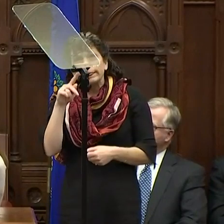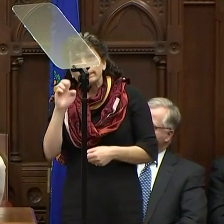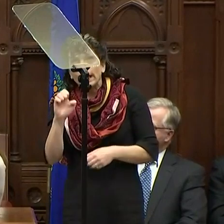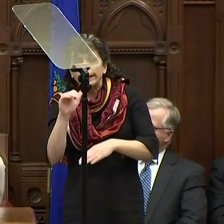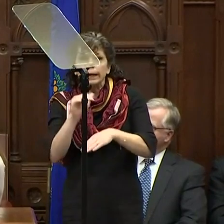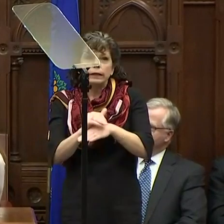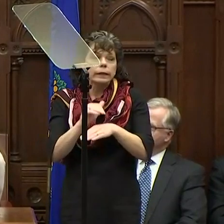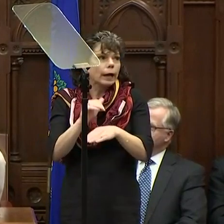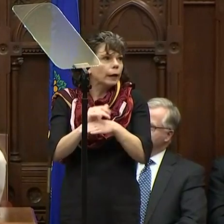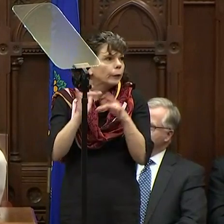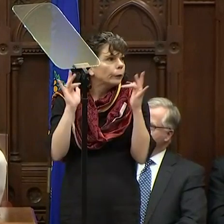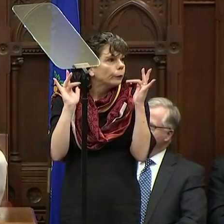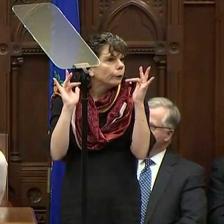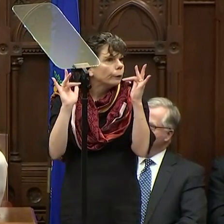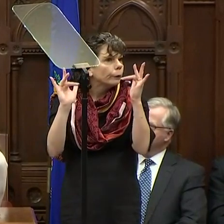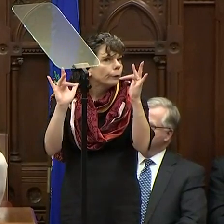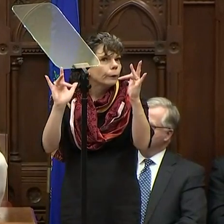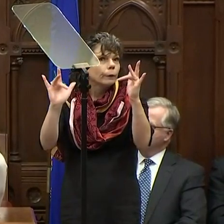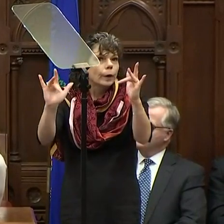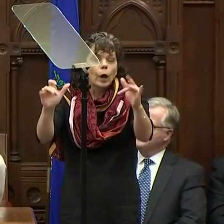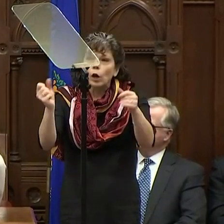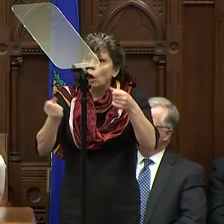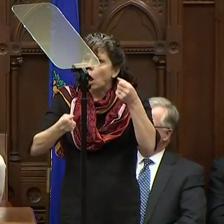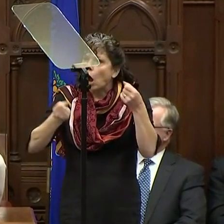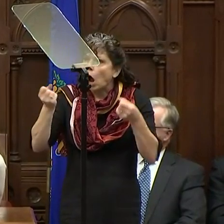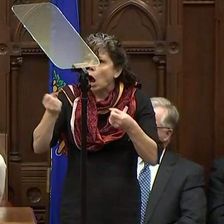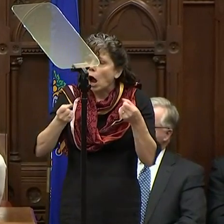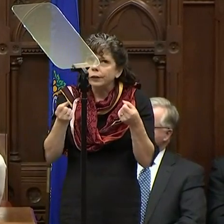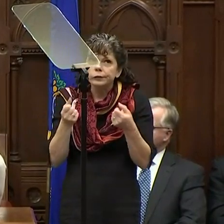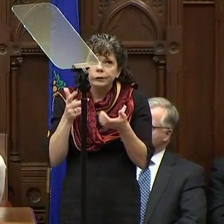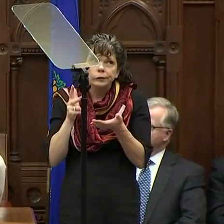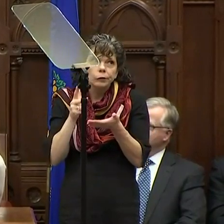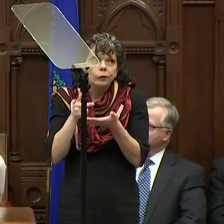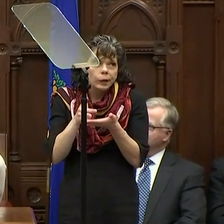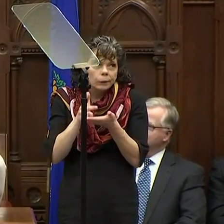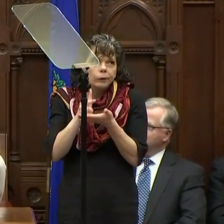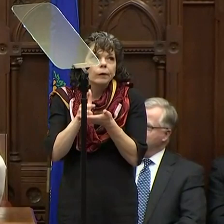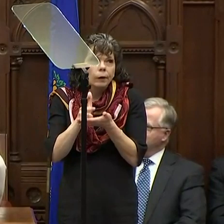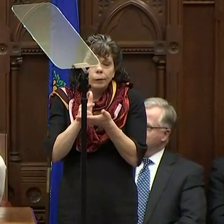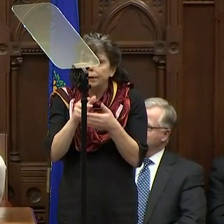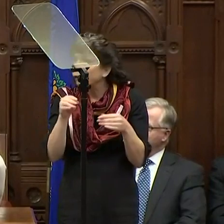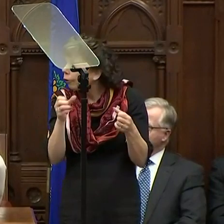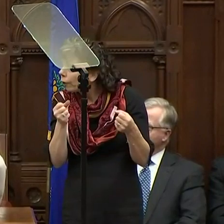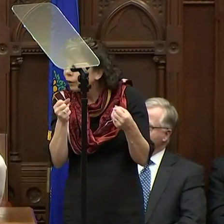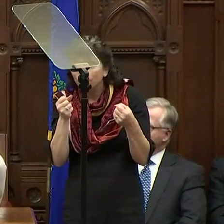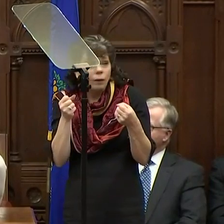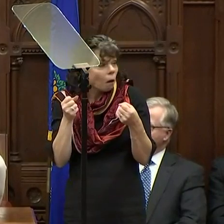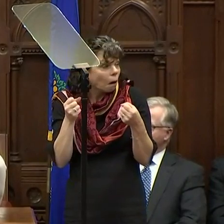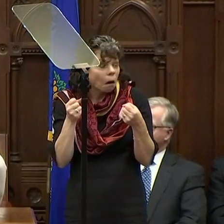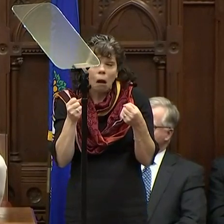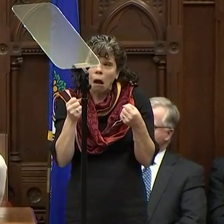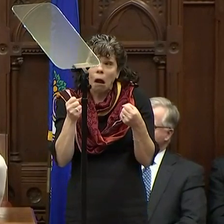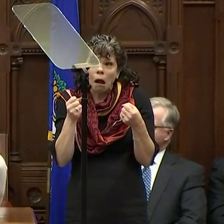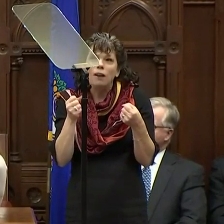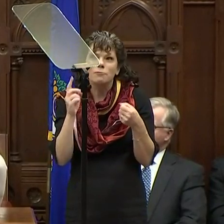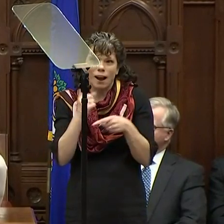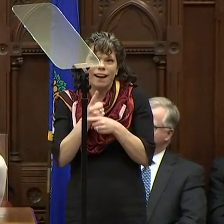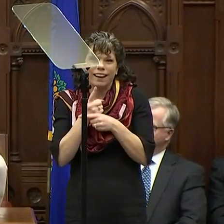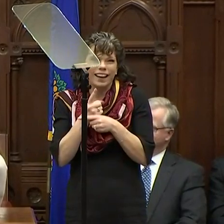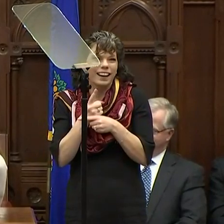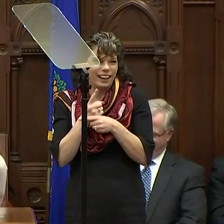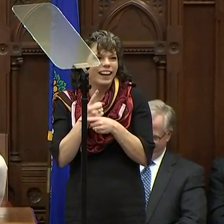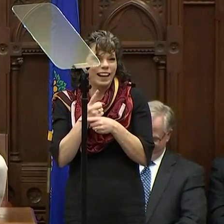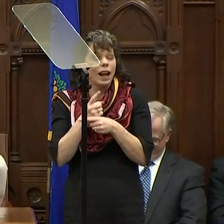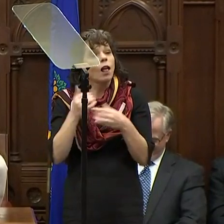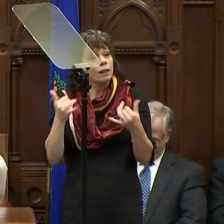not a car as far as the eye can see. You're creeping up a little closer, looking around the corner, right? Well,